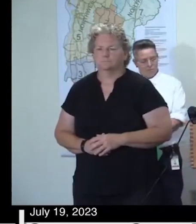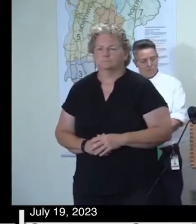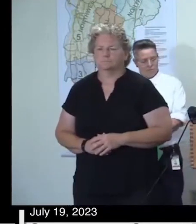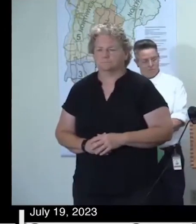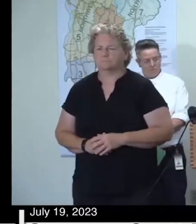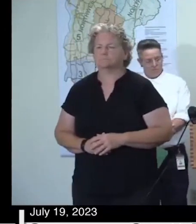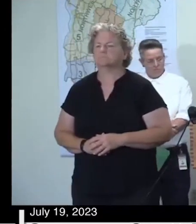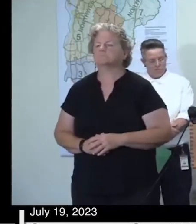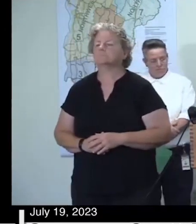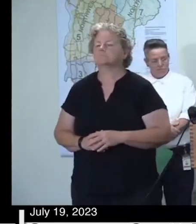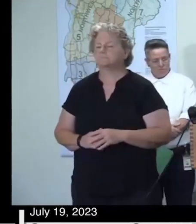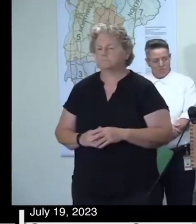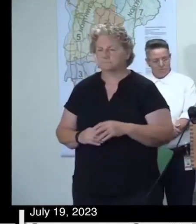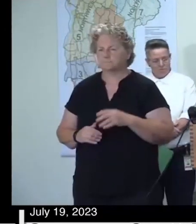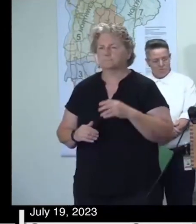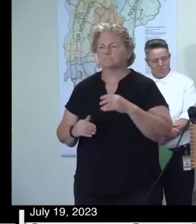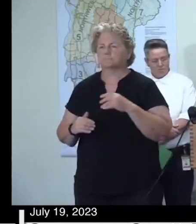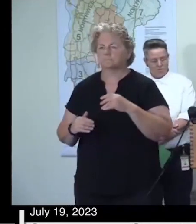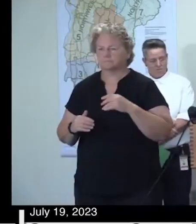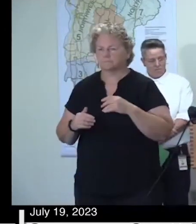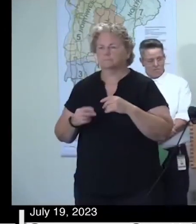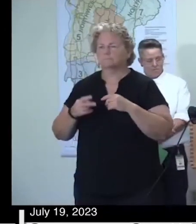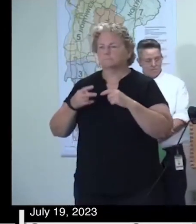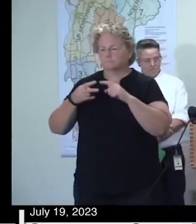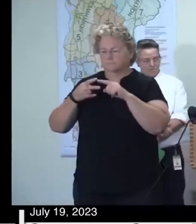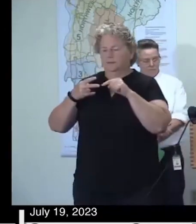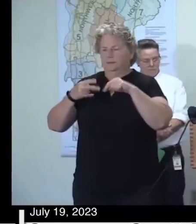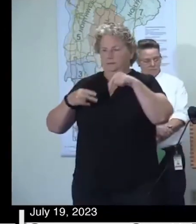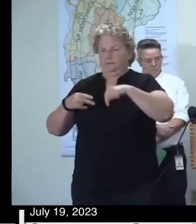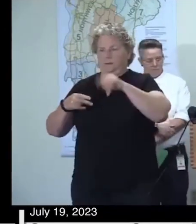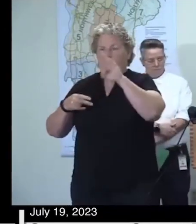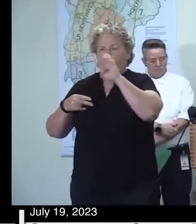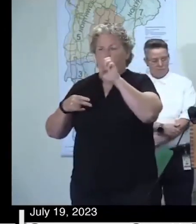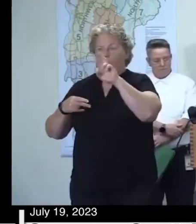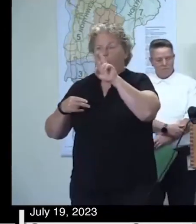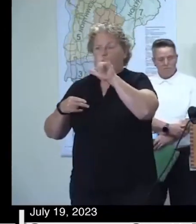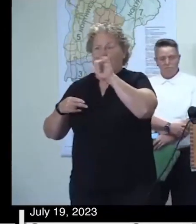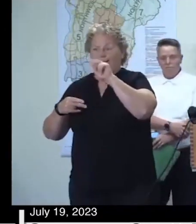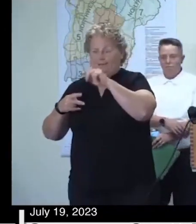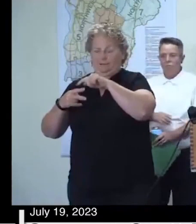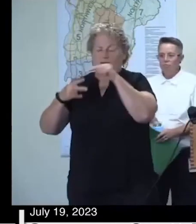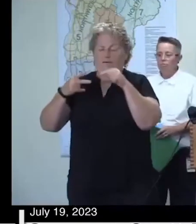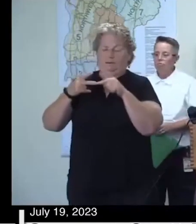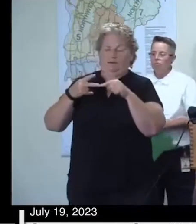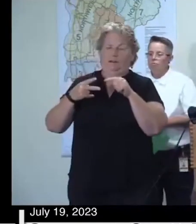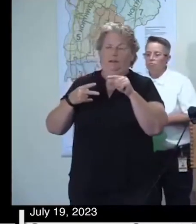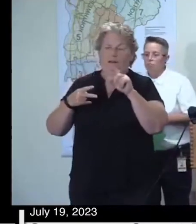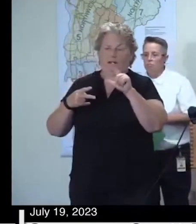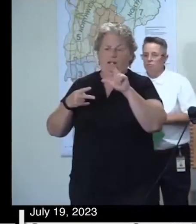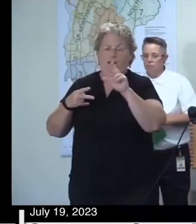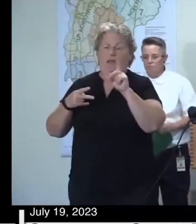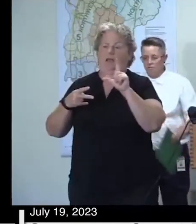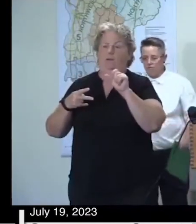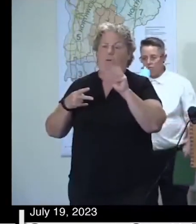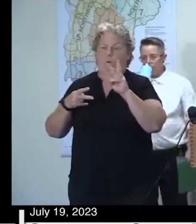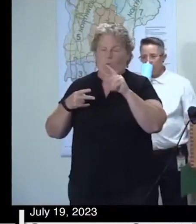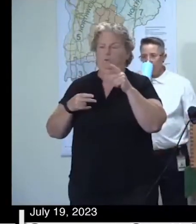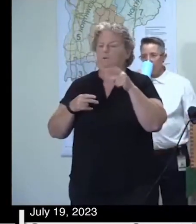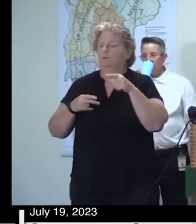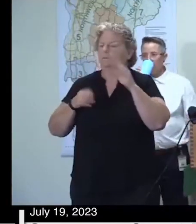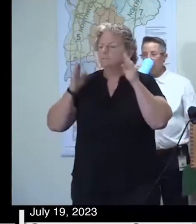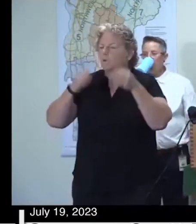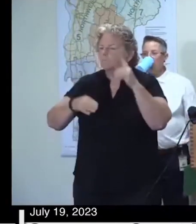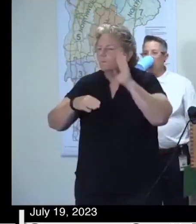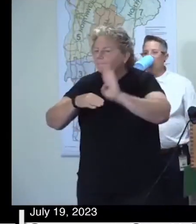in Berlin, and then one in Ludlow. And so we are here for the recovery,